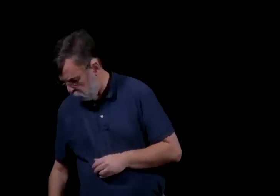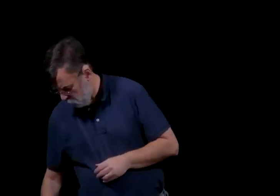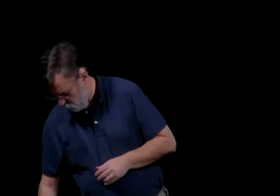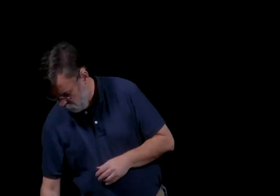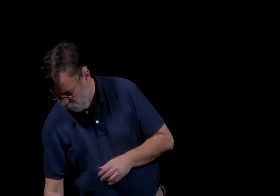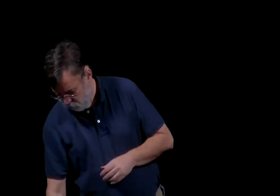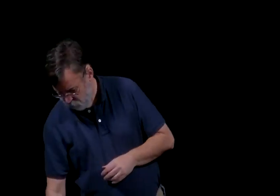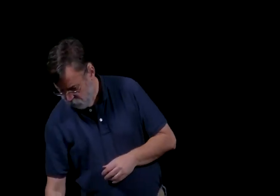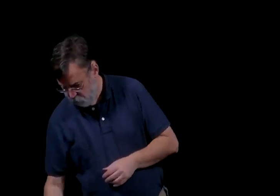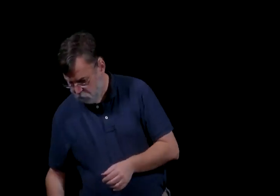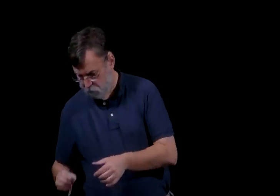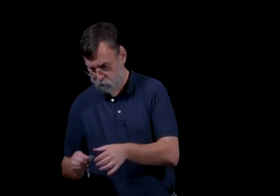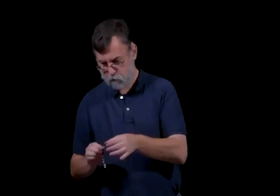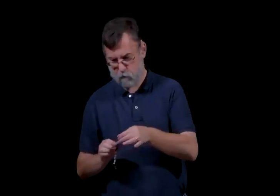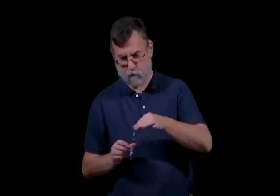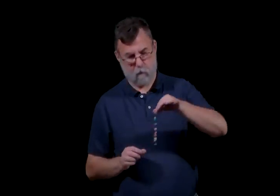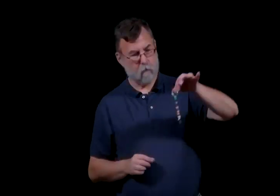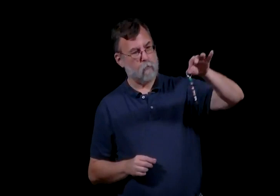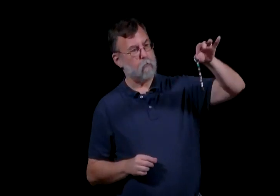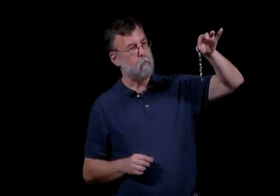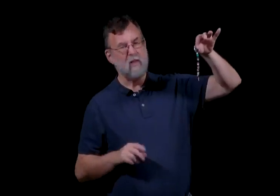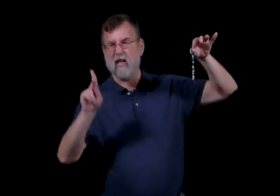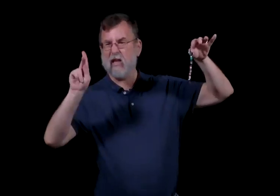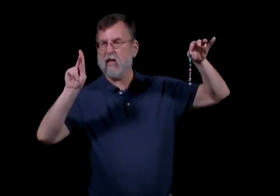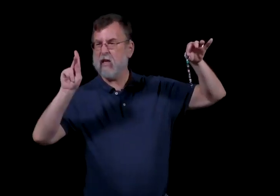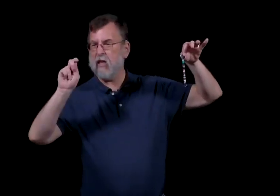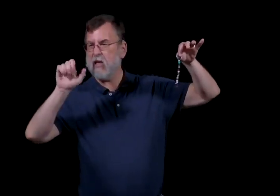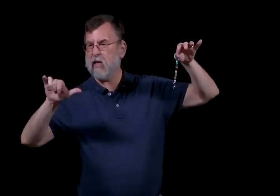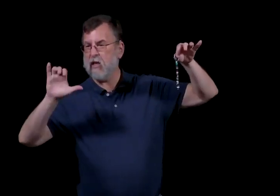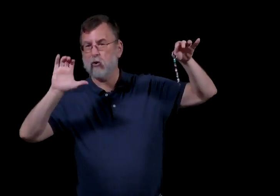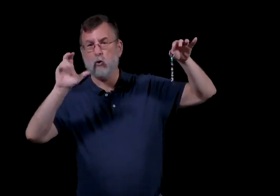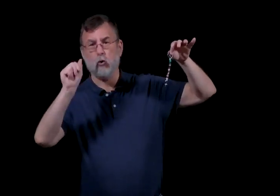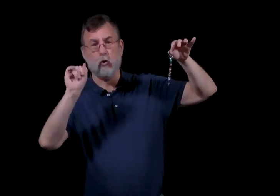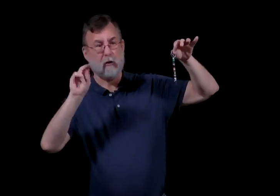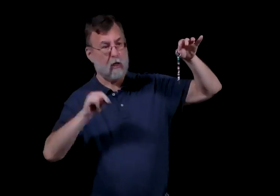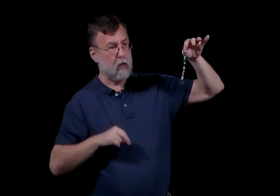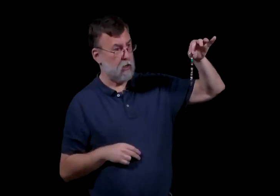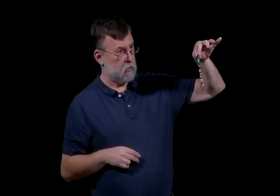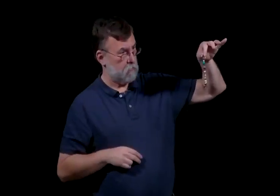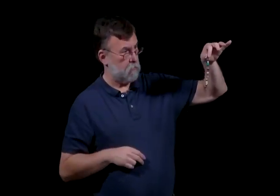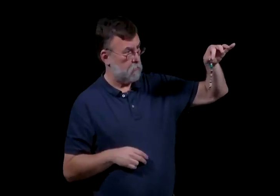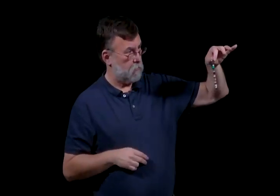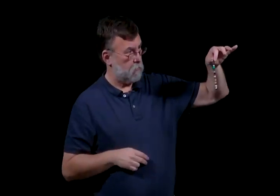And this is a surprise. And here's a picture, or here's a sample of it. It's a keychain.